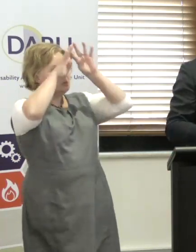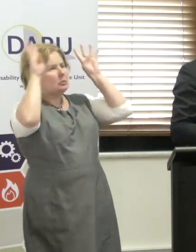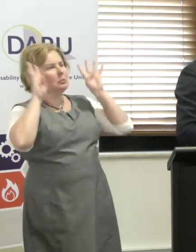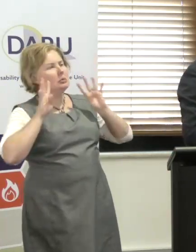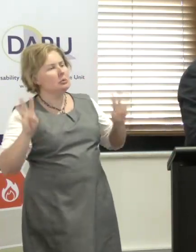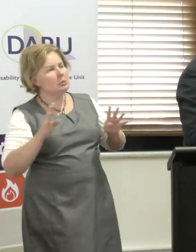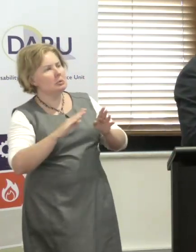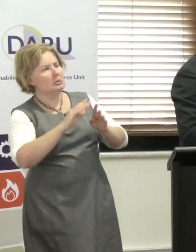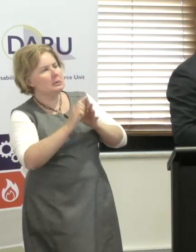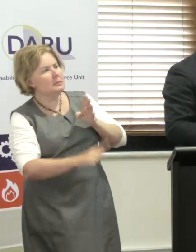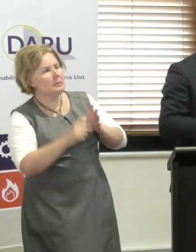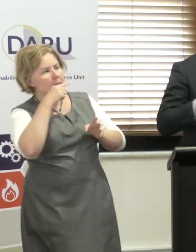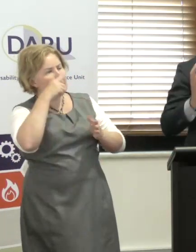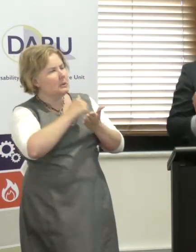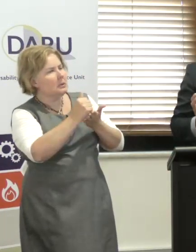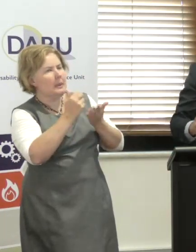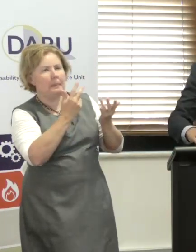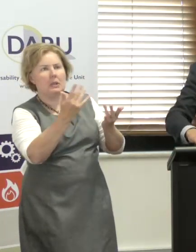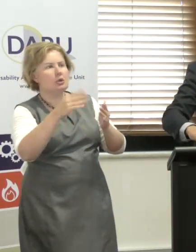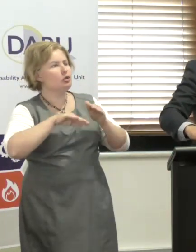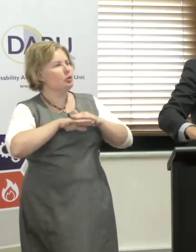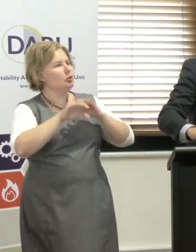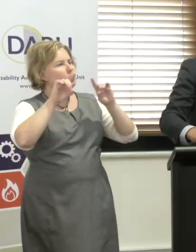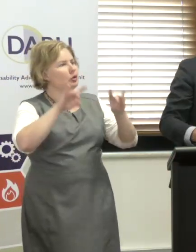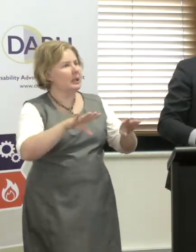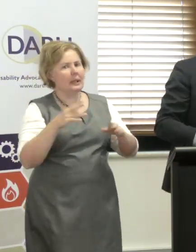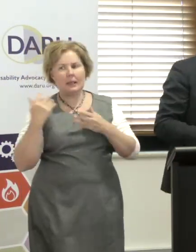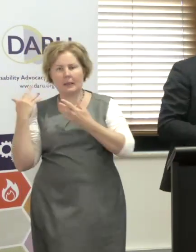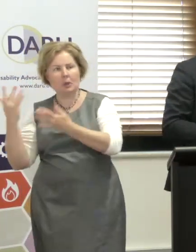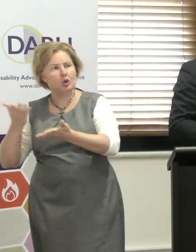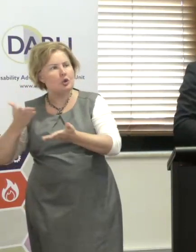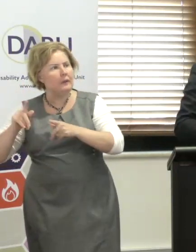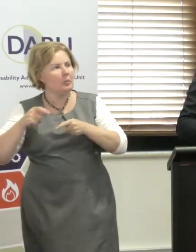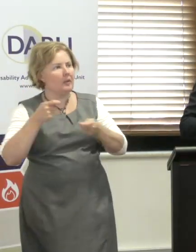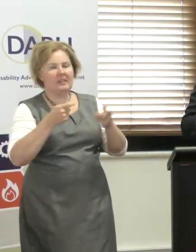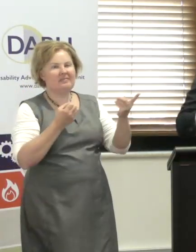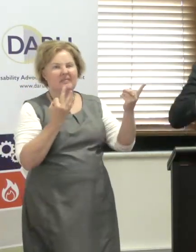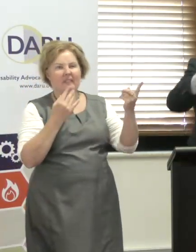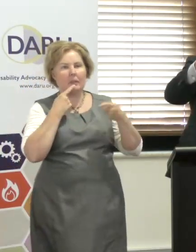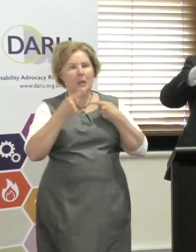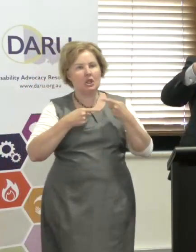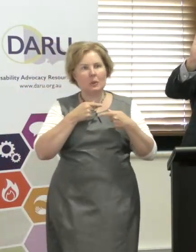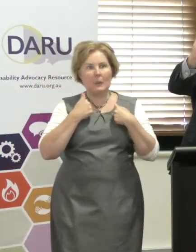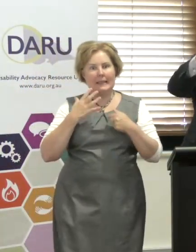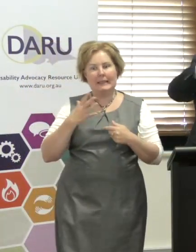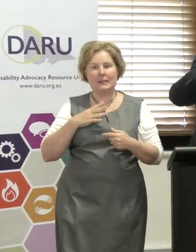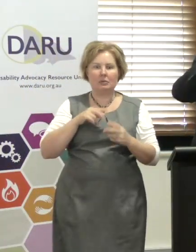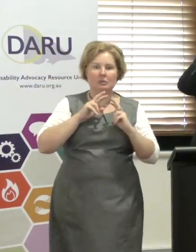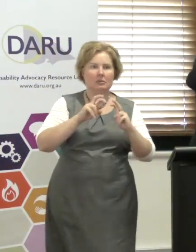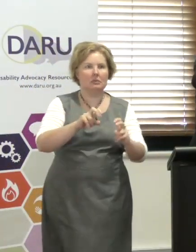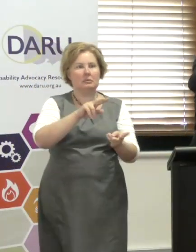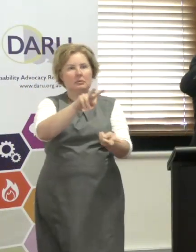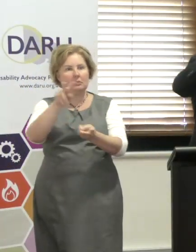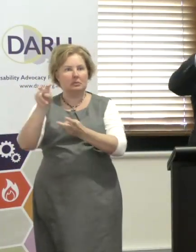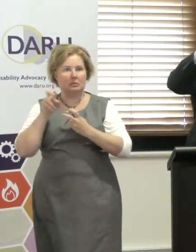drive. And the third piece that we did was what we called yarning pieces. Because when you start putting data, whether